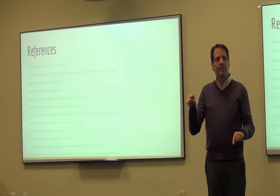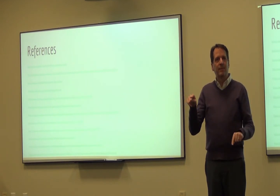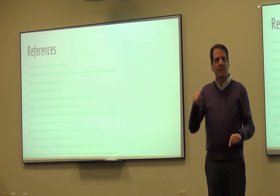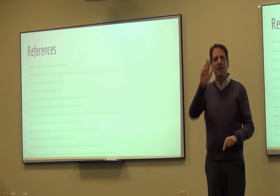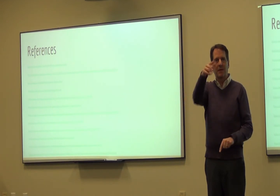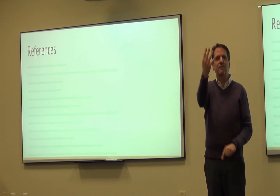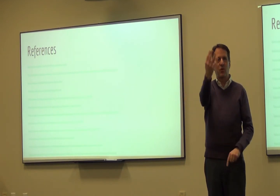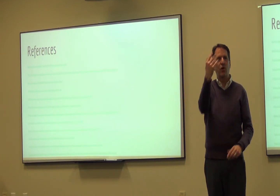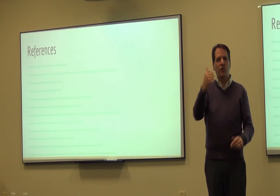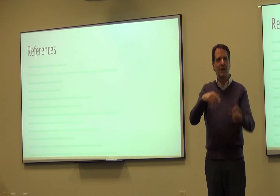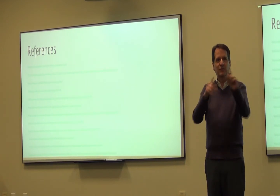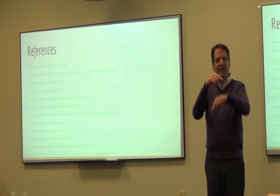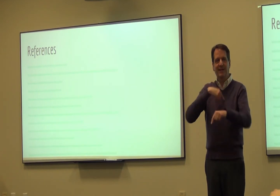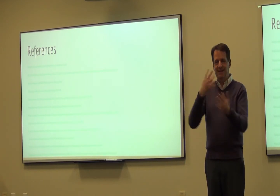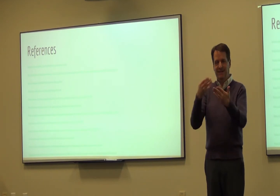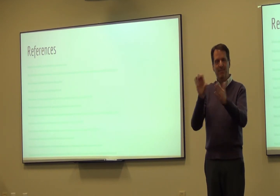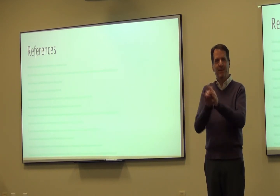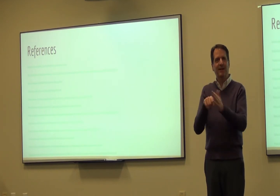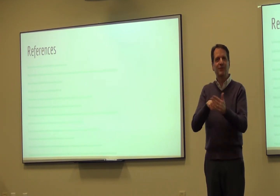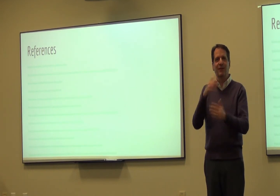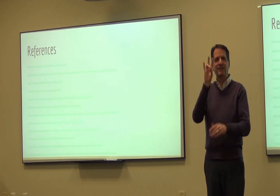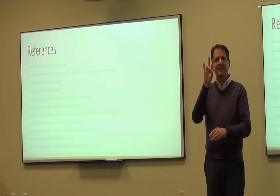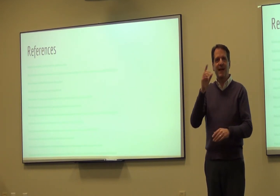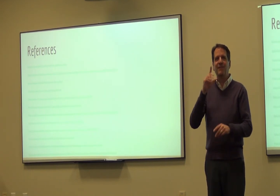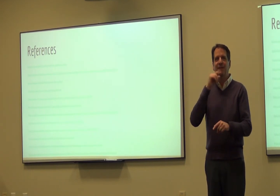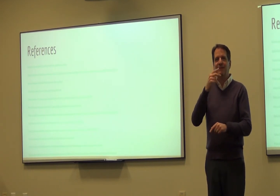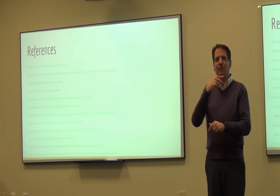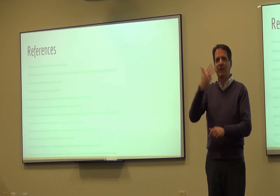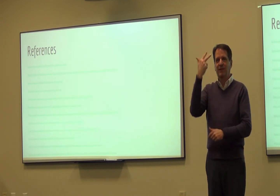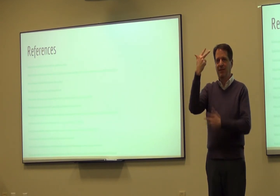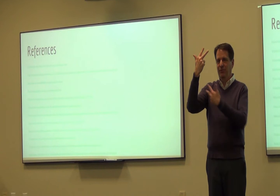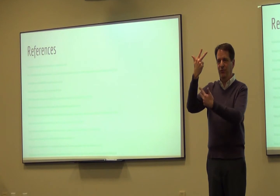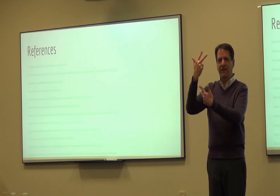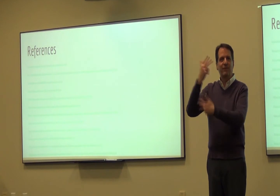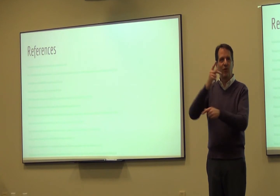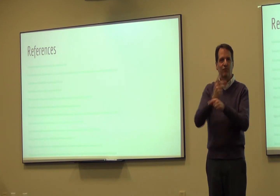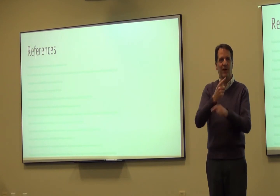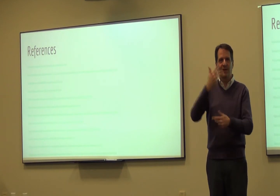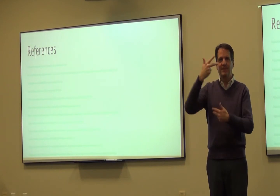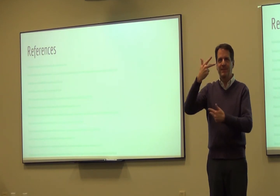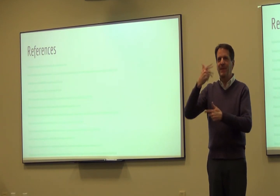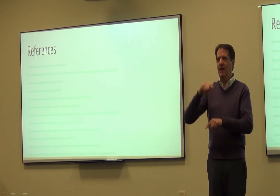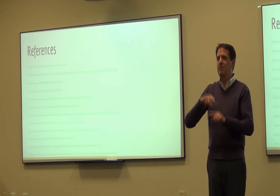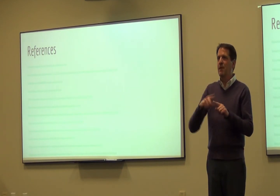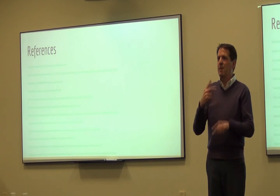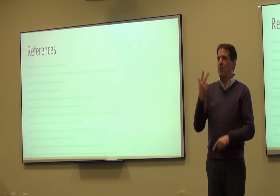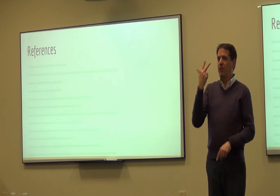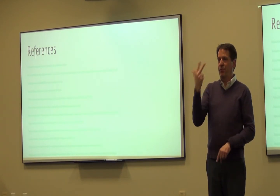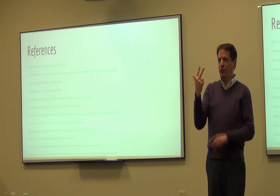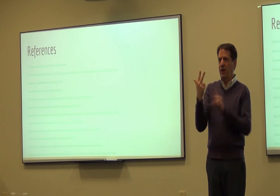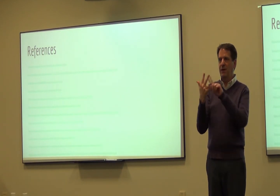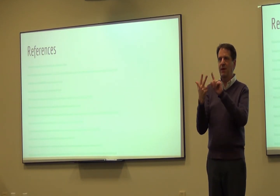So maybe 3. I know, I'm trying to picture all of them right now. 3 and 3, I think.